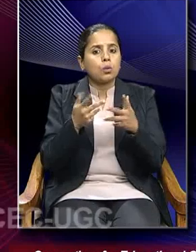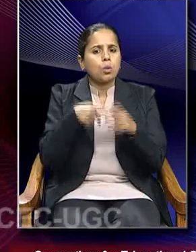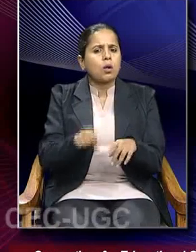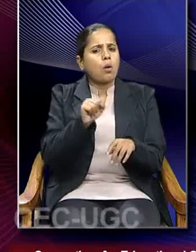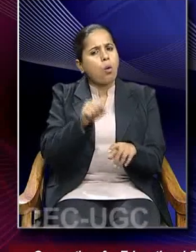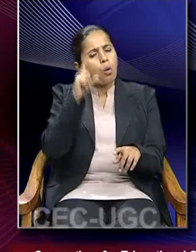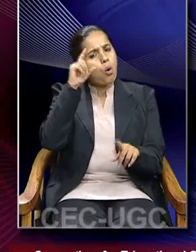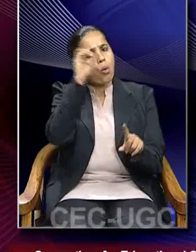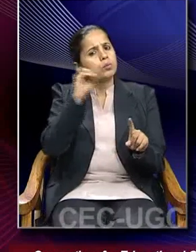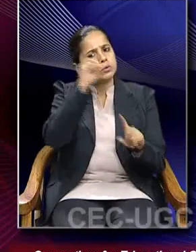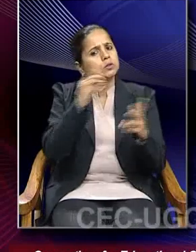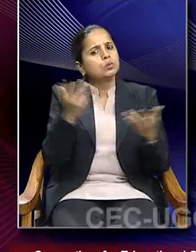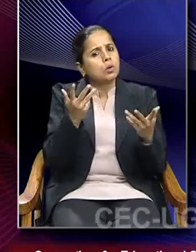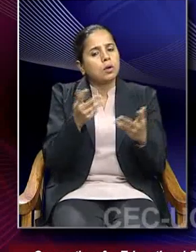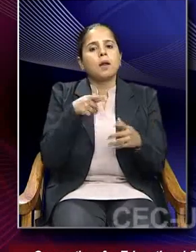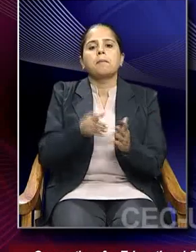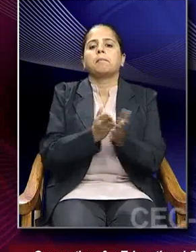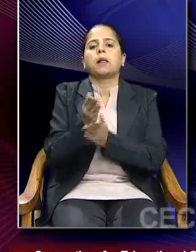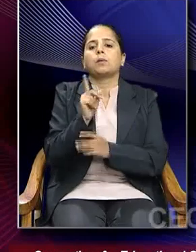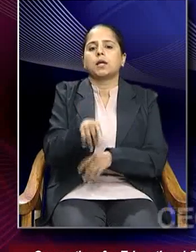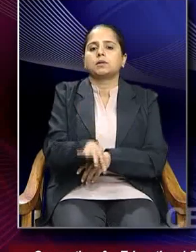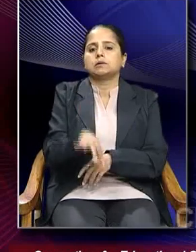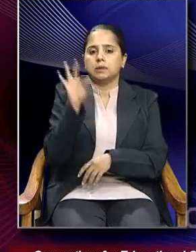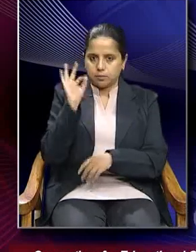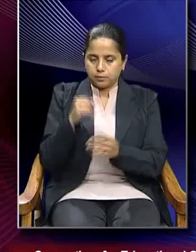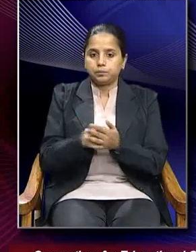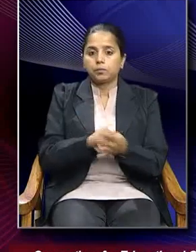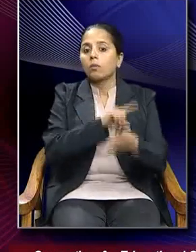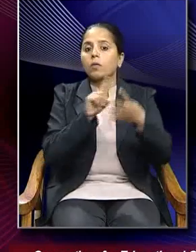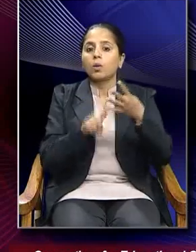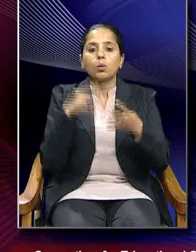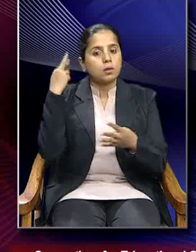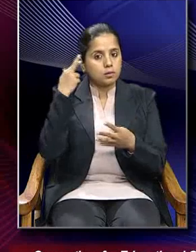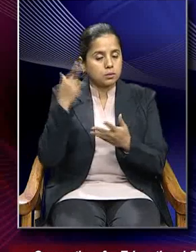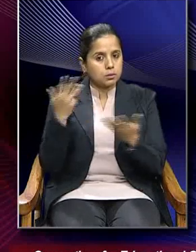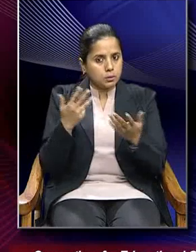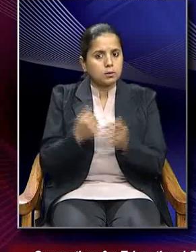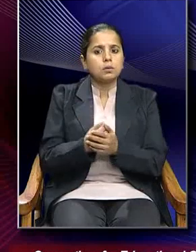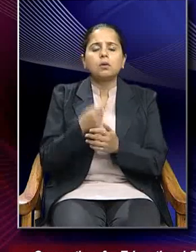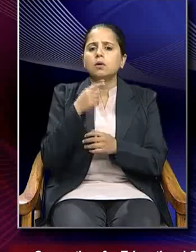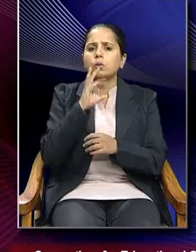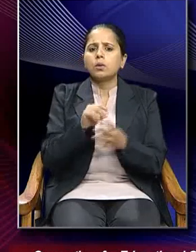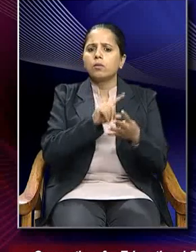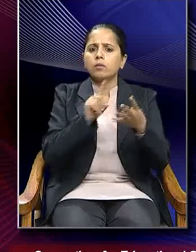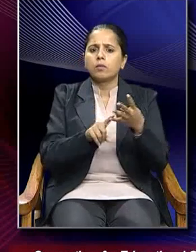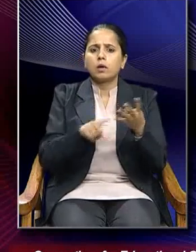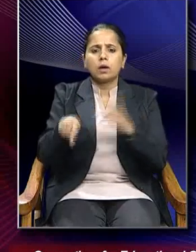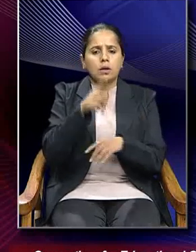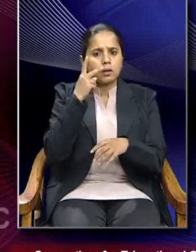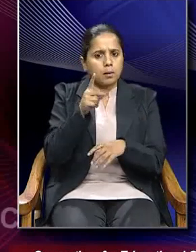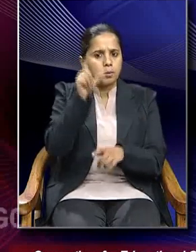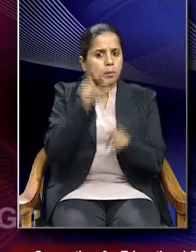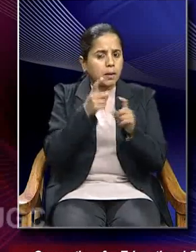research, method would have to be selected. And fourth, which kind is contested or